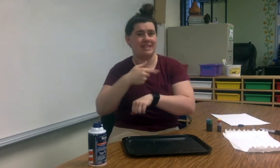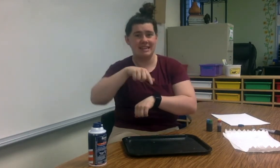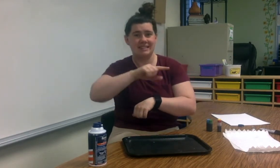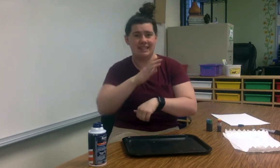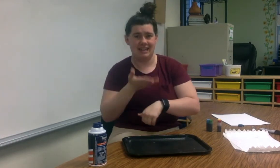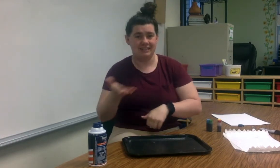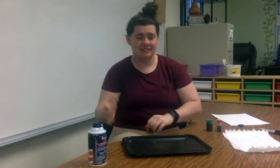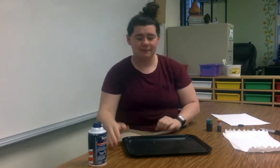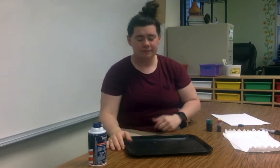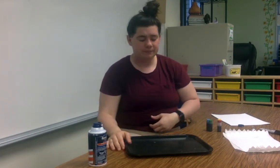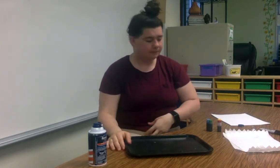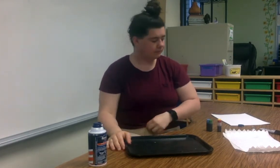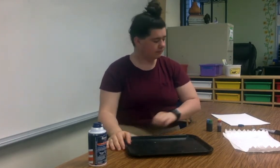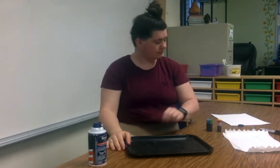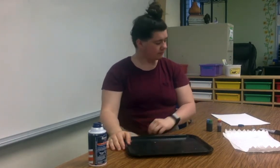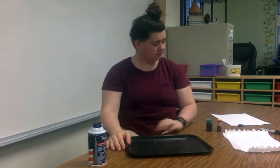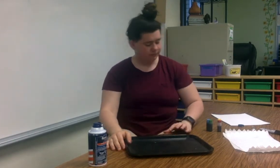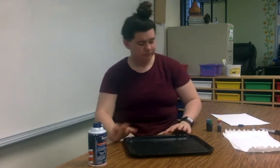these things.